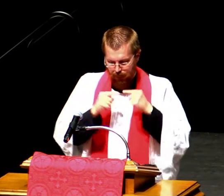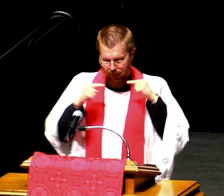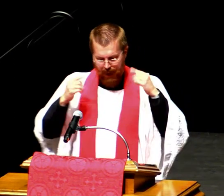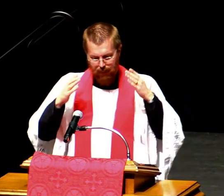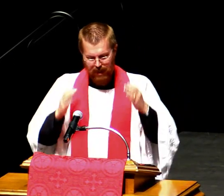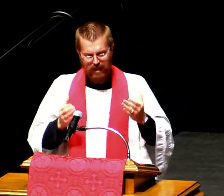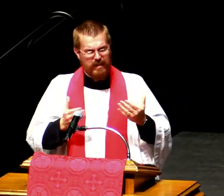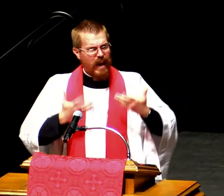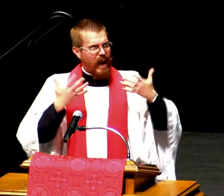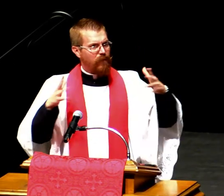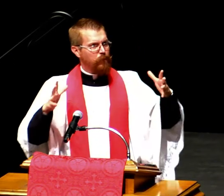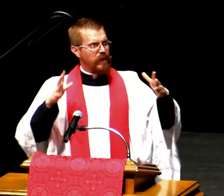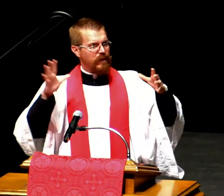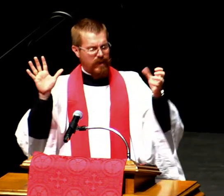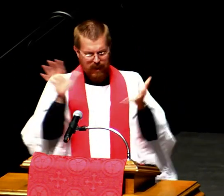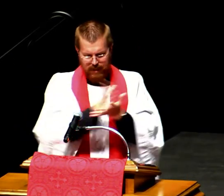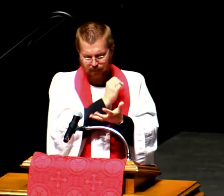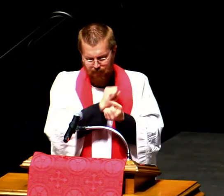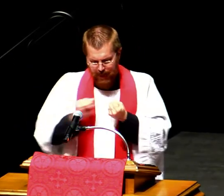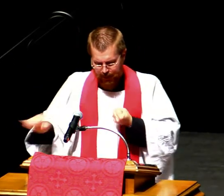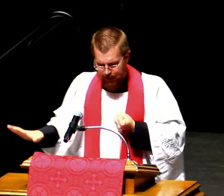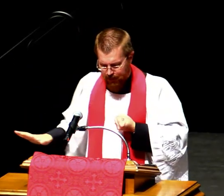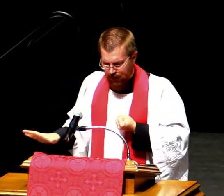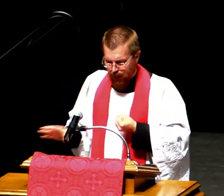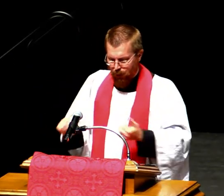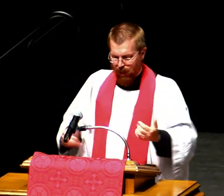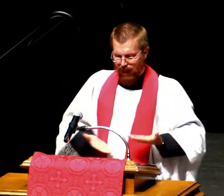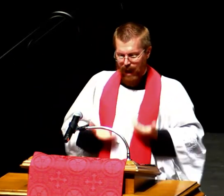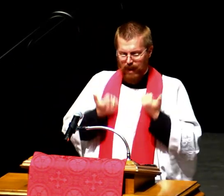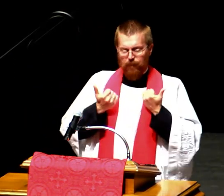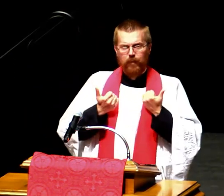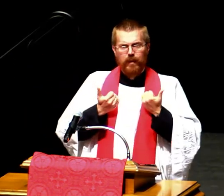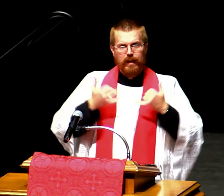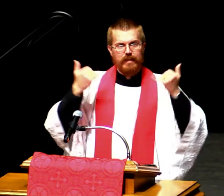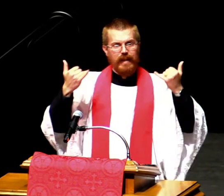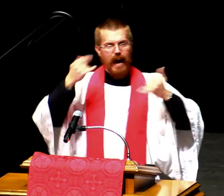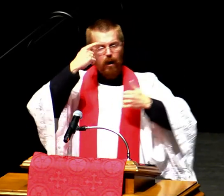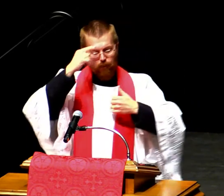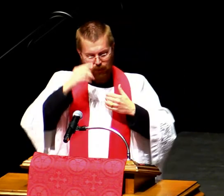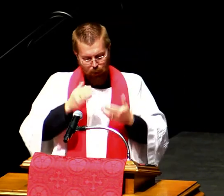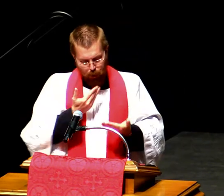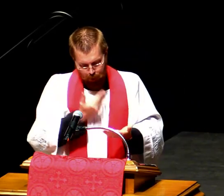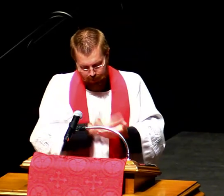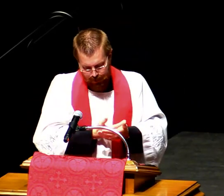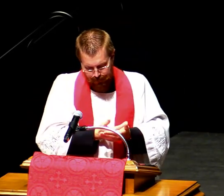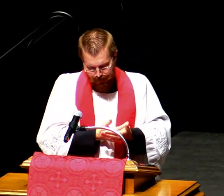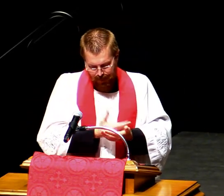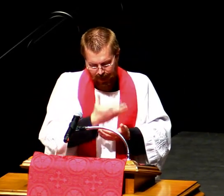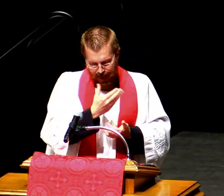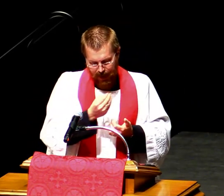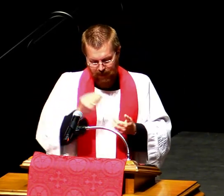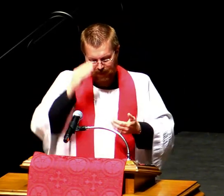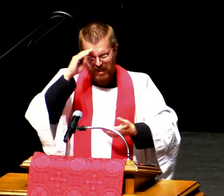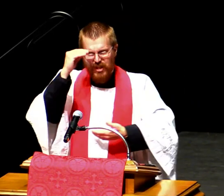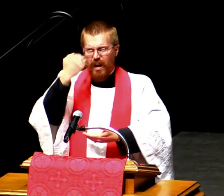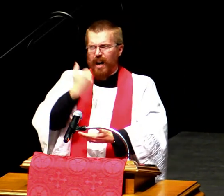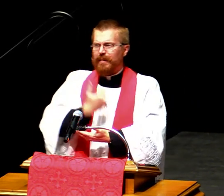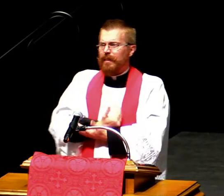of your enemies have been defeated. Your life is now for the good and the Son.